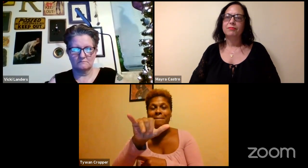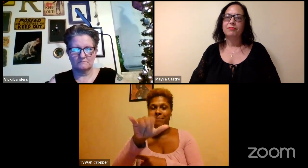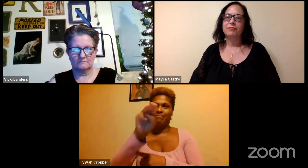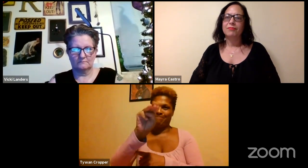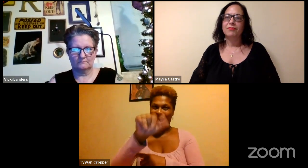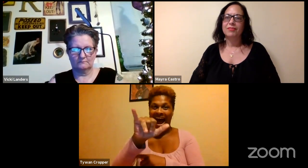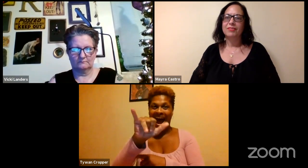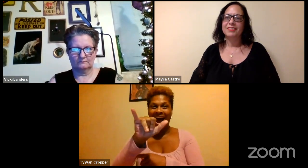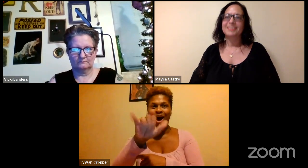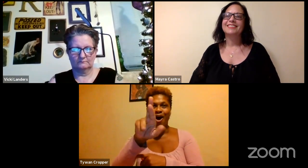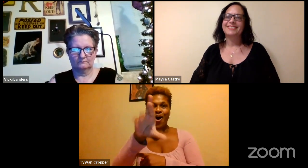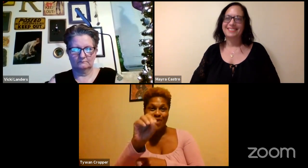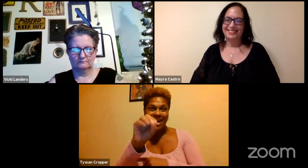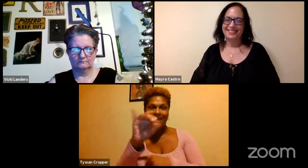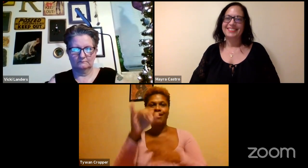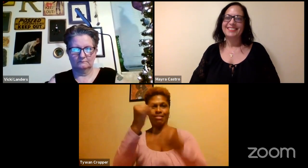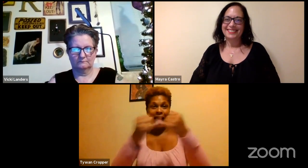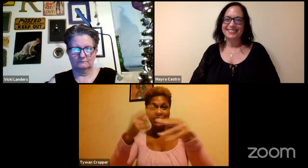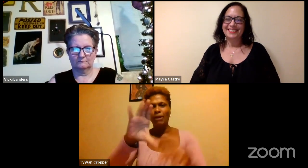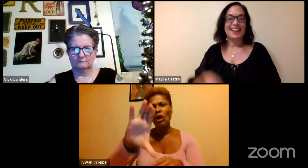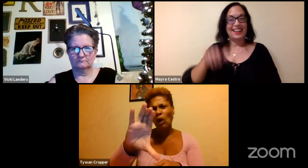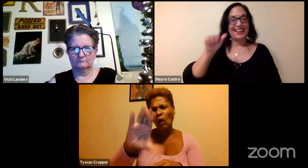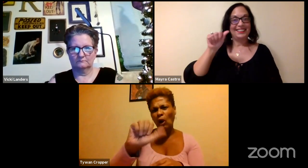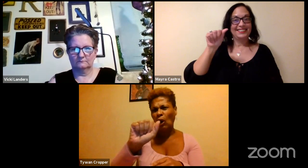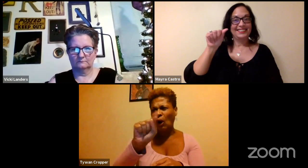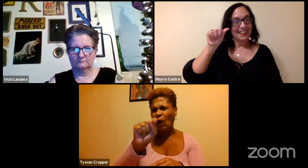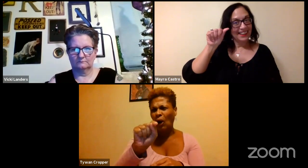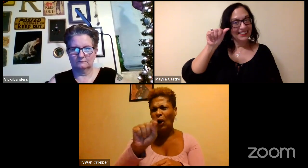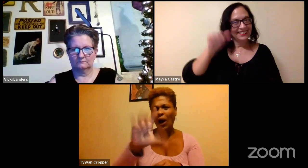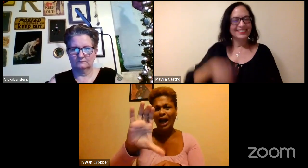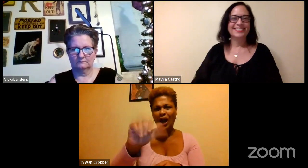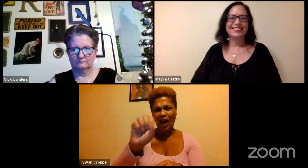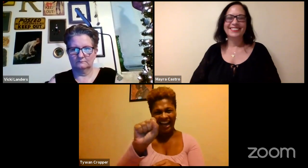And her name is Mayra Castro.